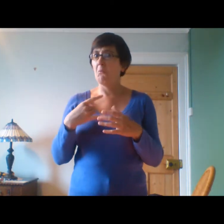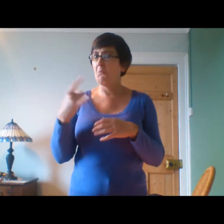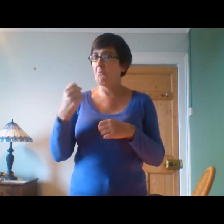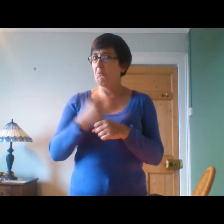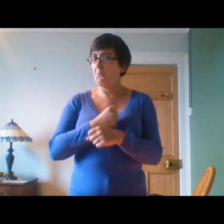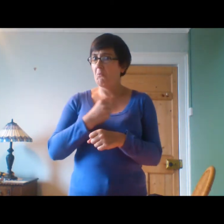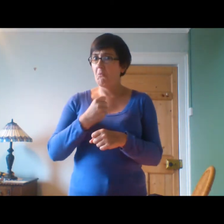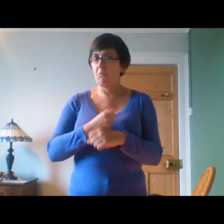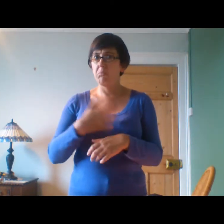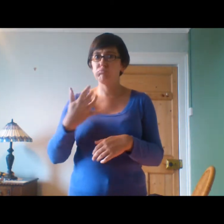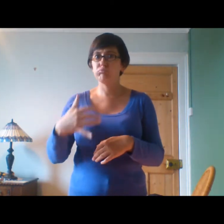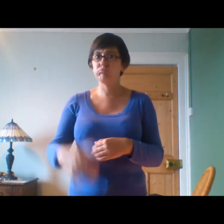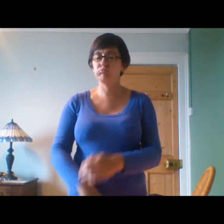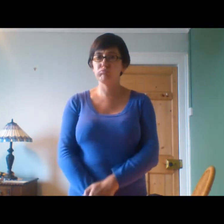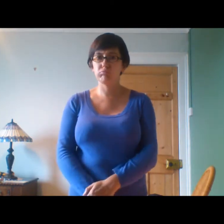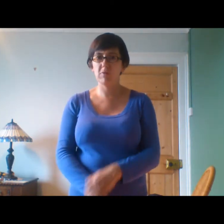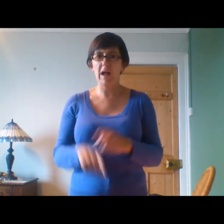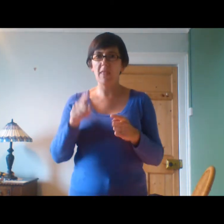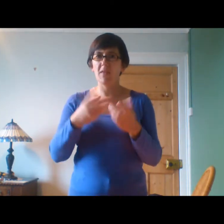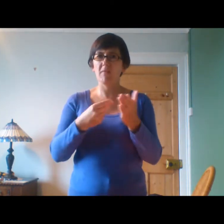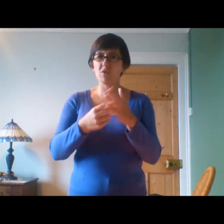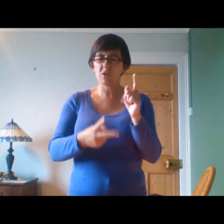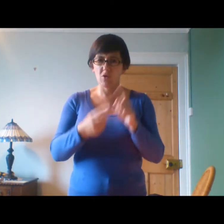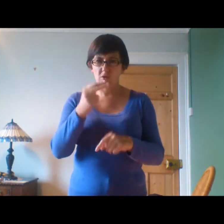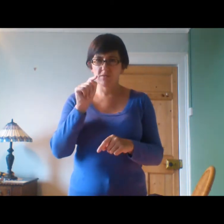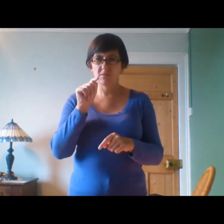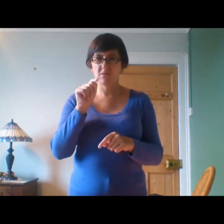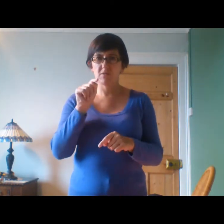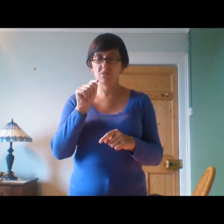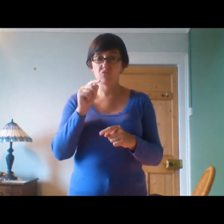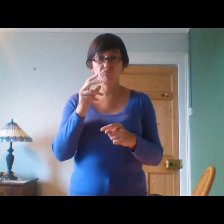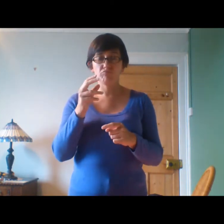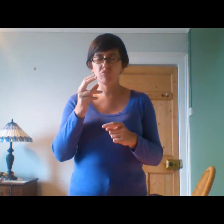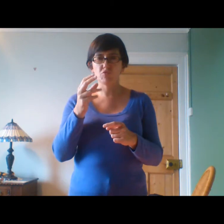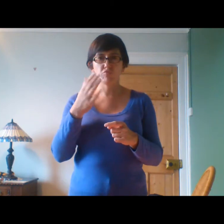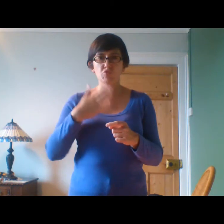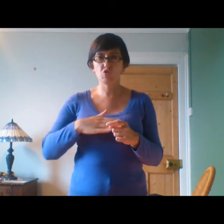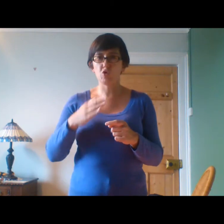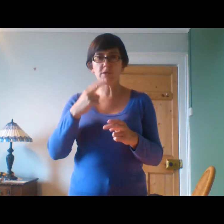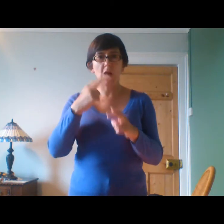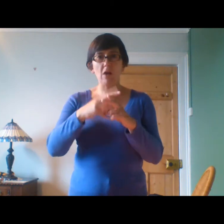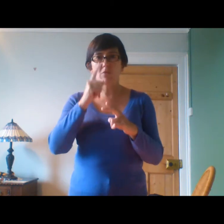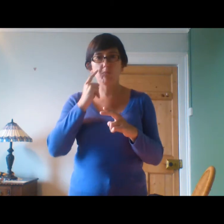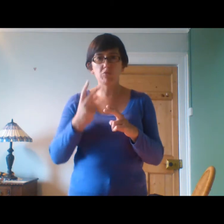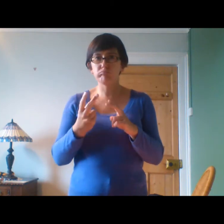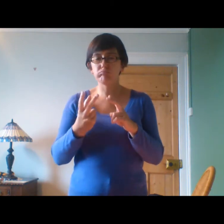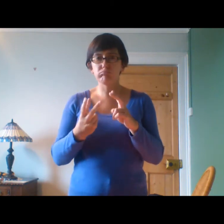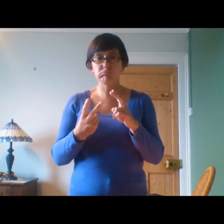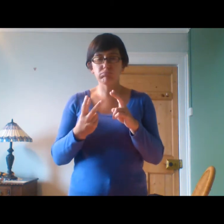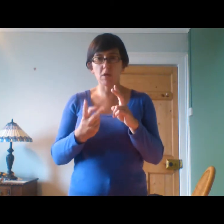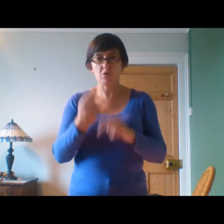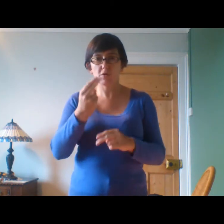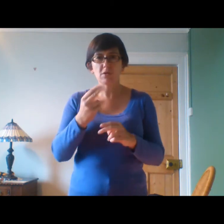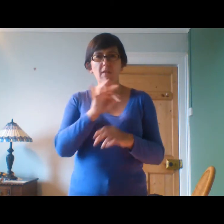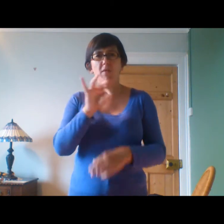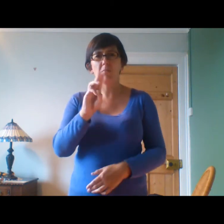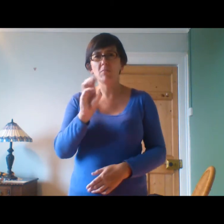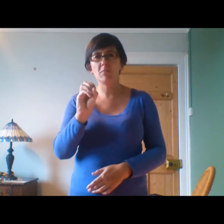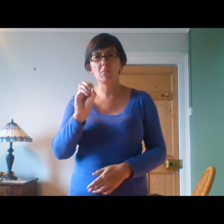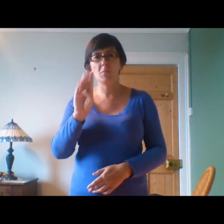that. And did the funding cut, Gerrie, come out of the blue? It was public funding from the Department of the Environment. But did the cut